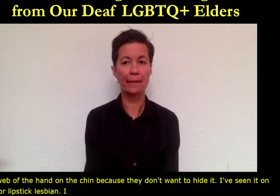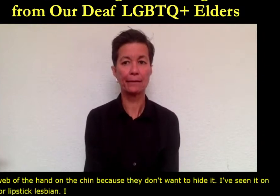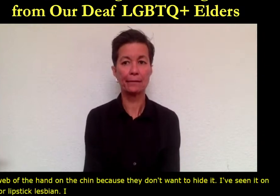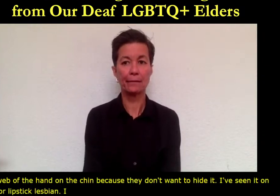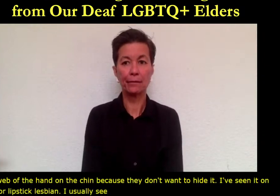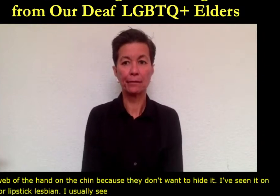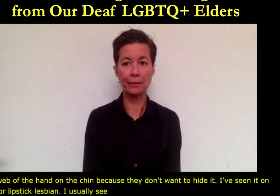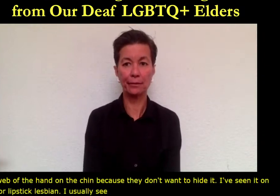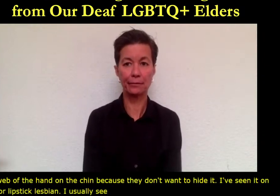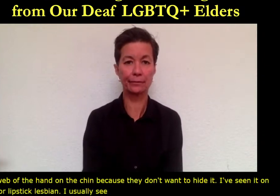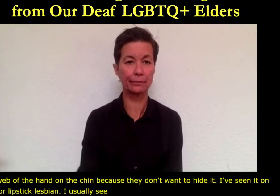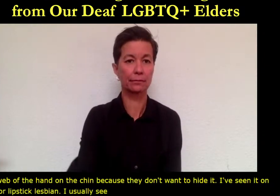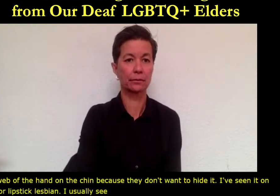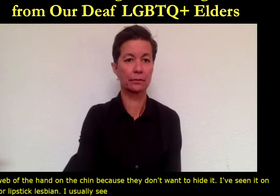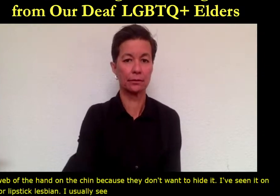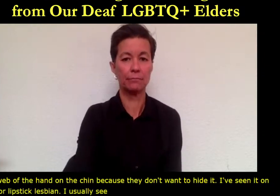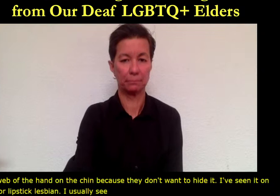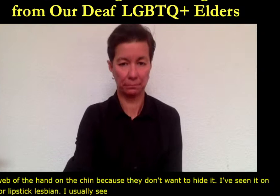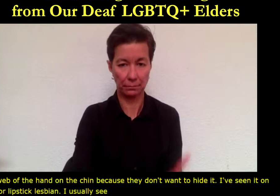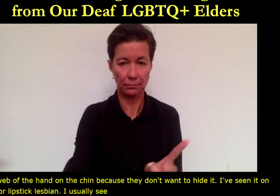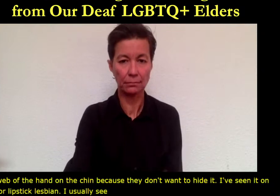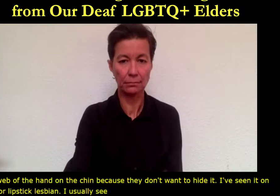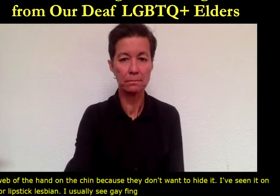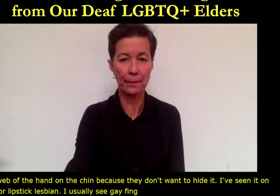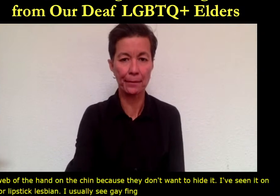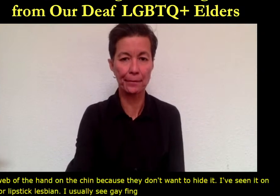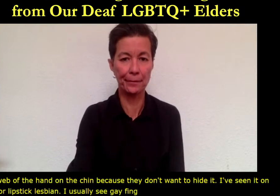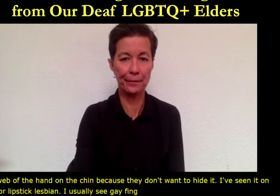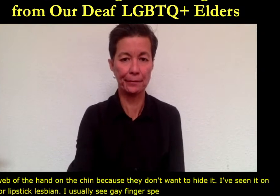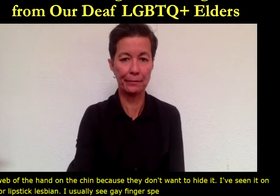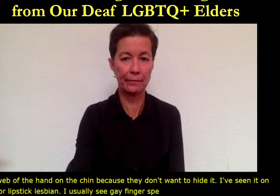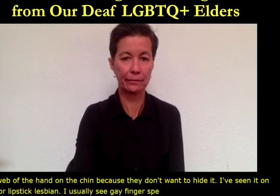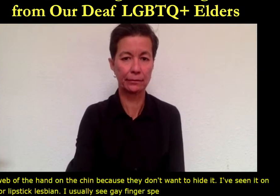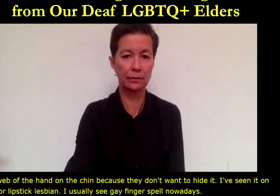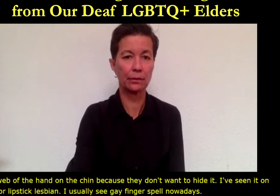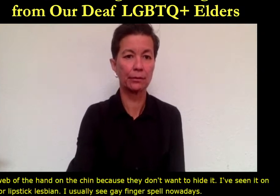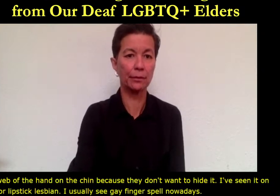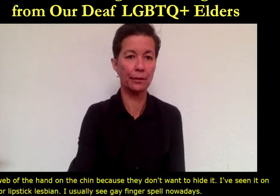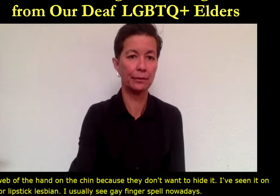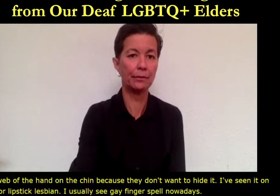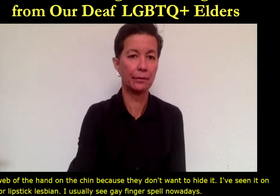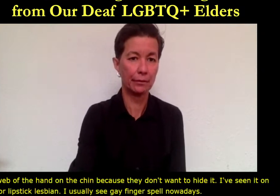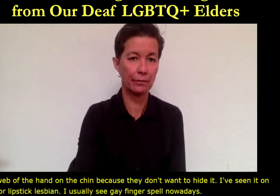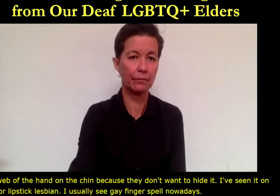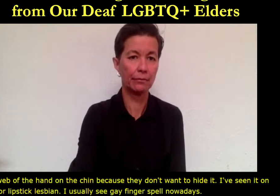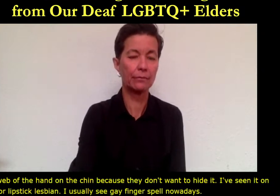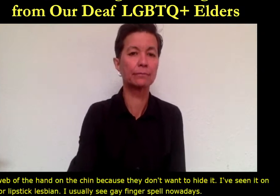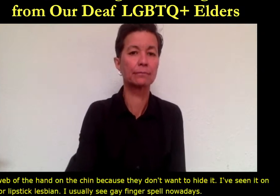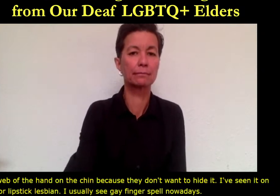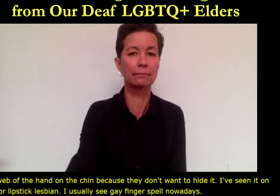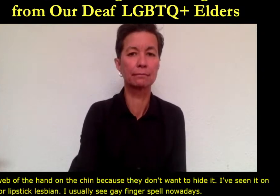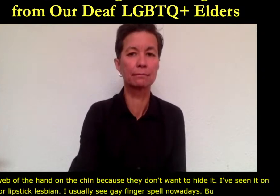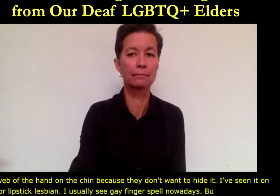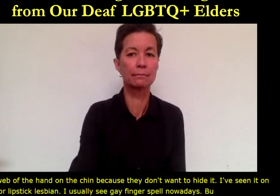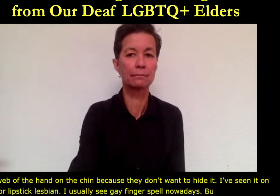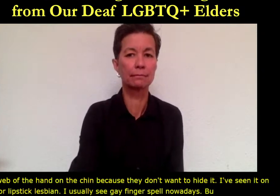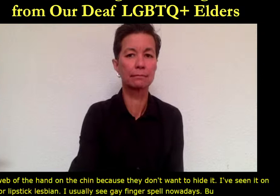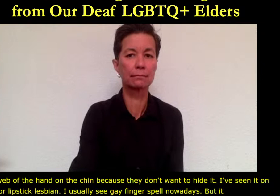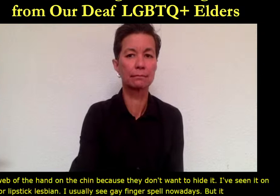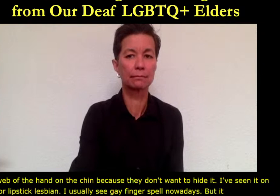oh nice okay who's next going to offer something rosalyn okay great go